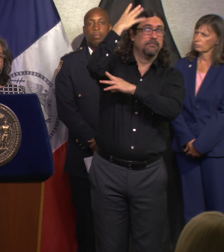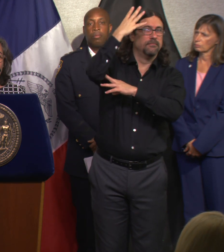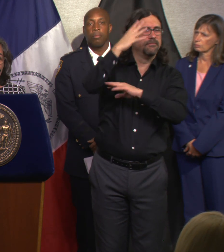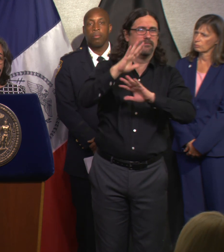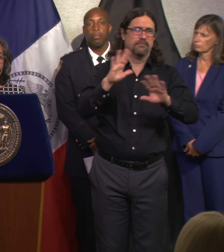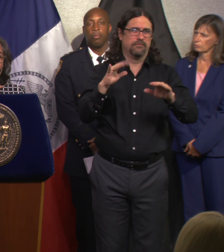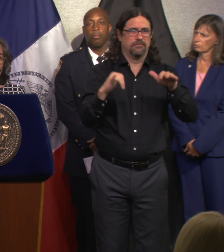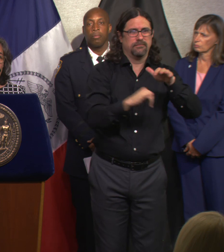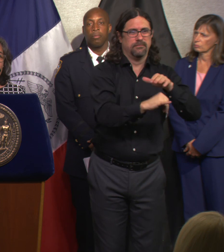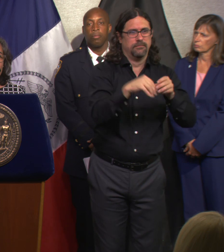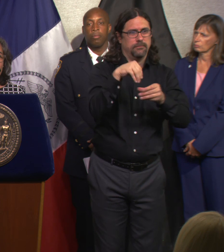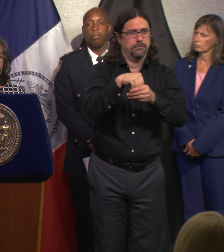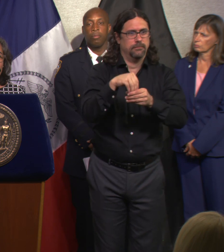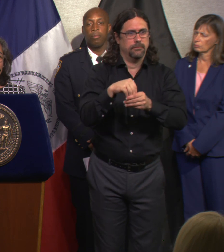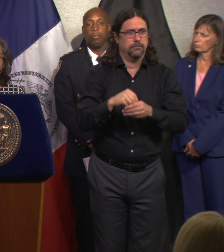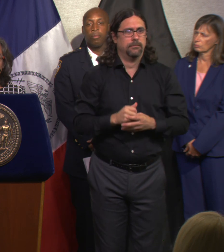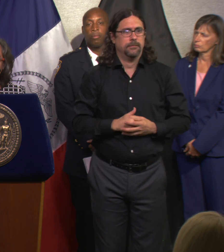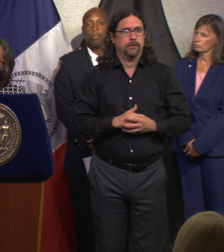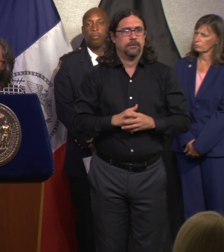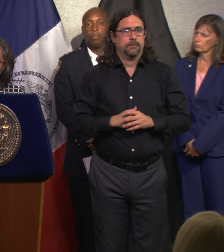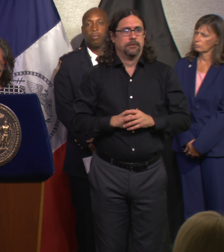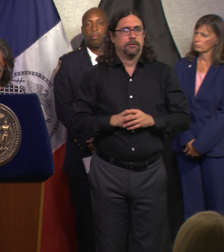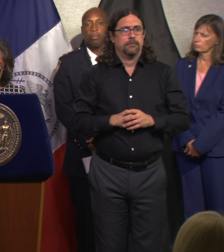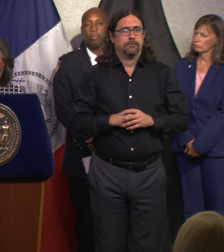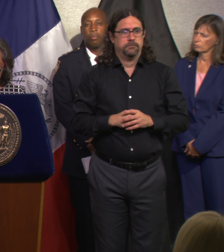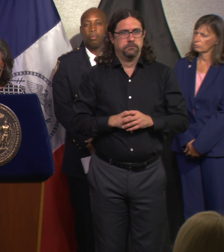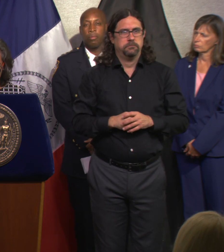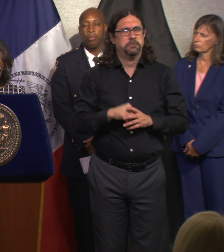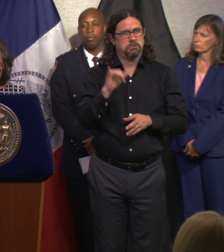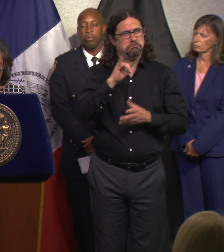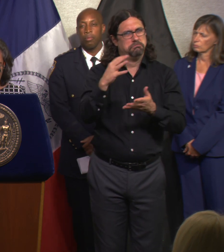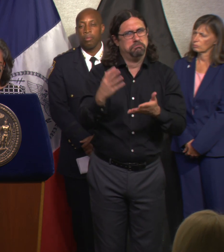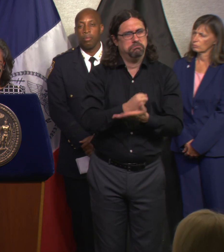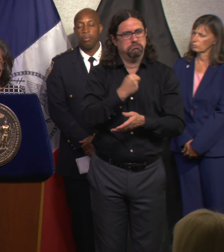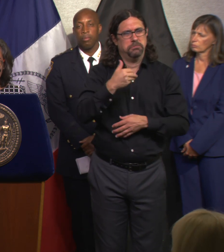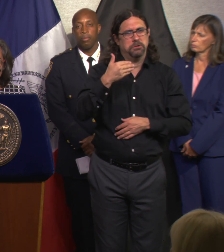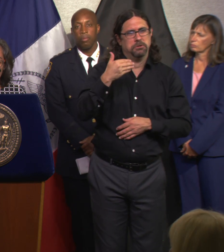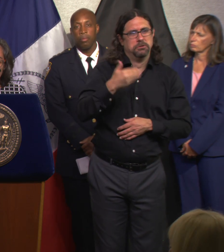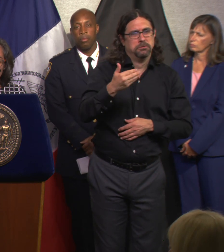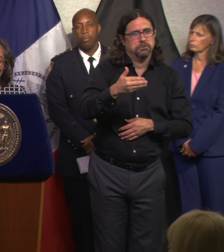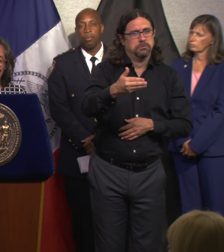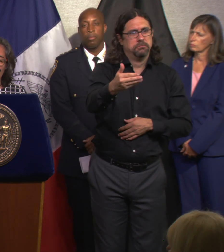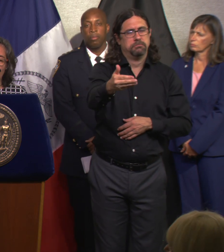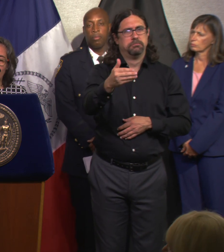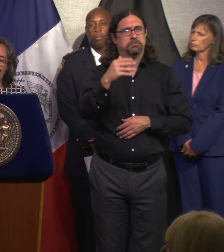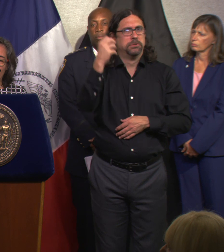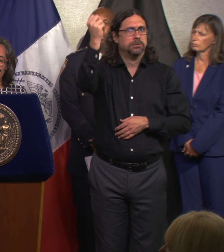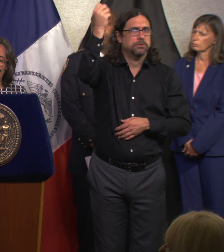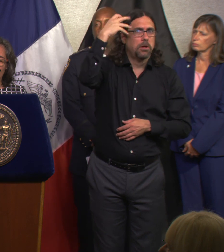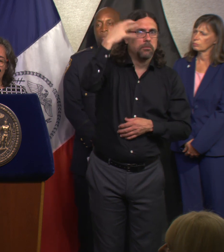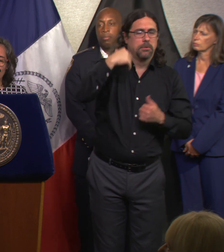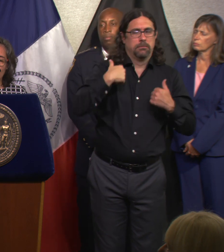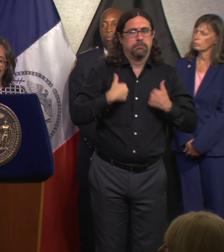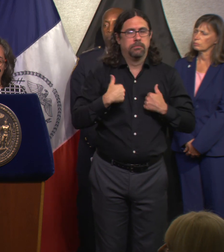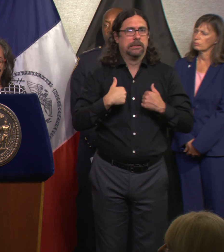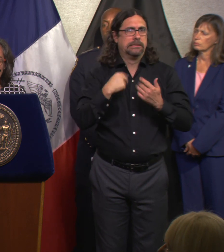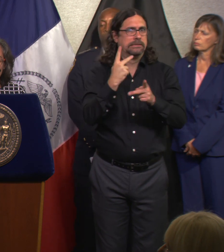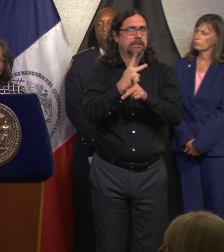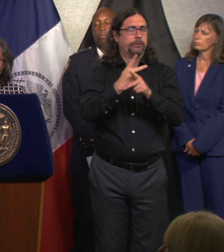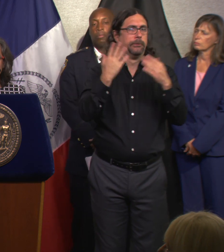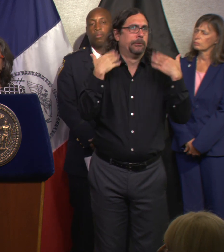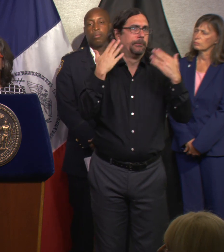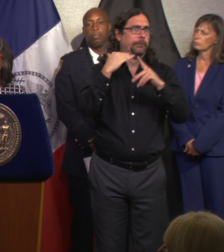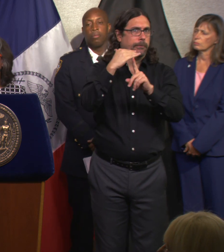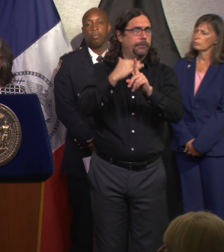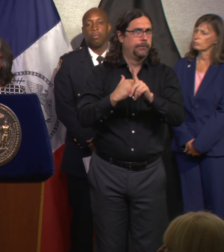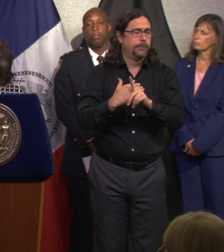tepid baths, showers, instead of cold showers are what we recommend. And additionally,